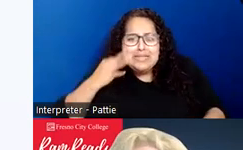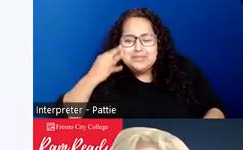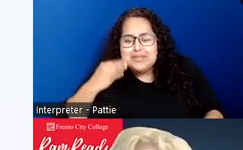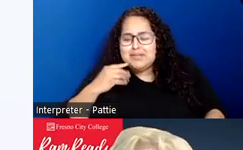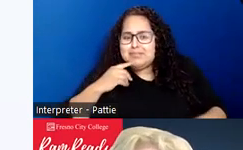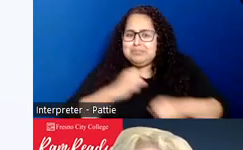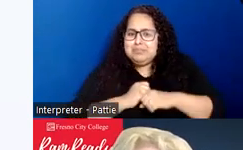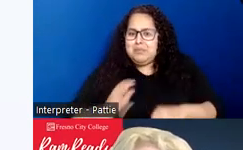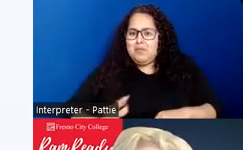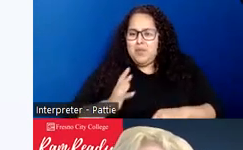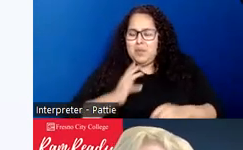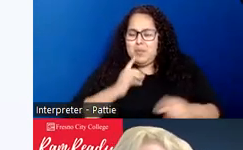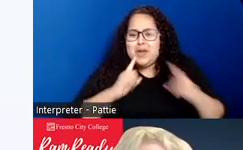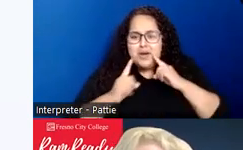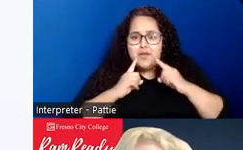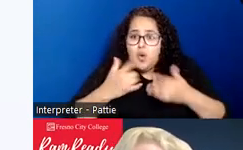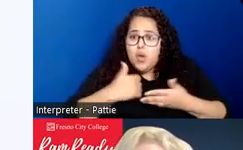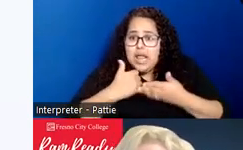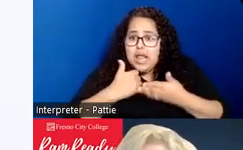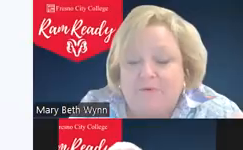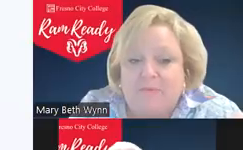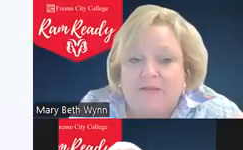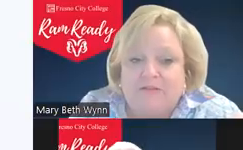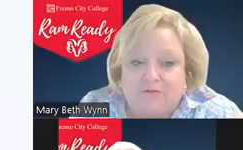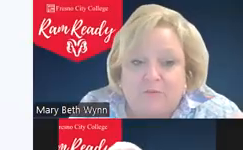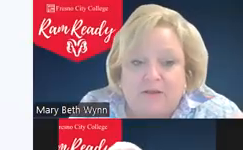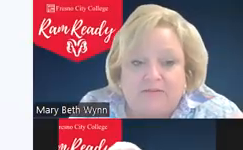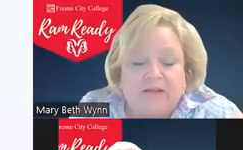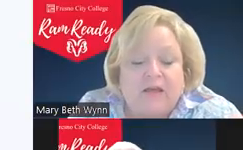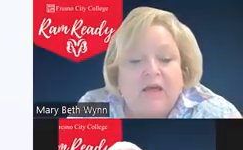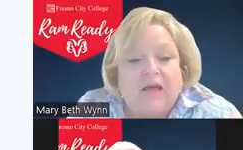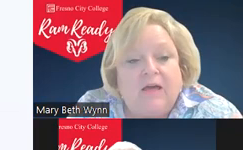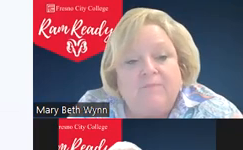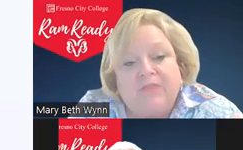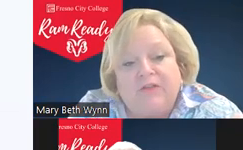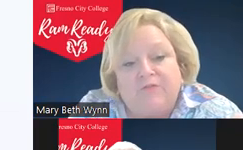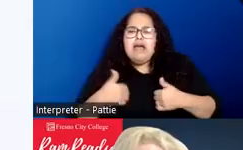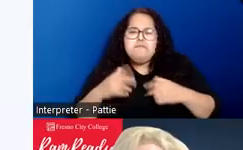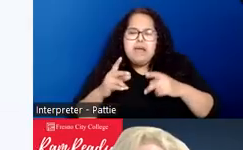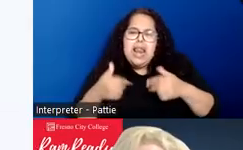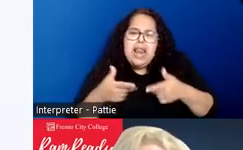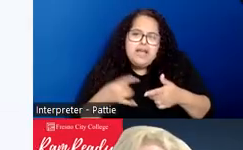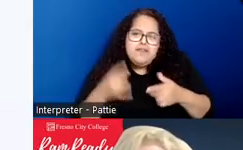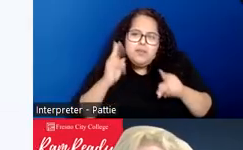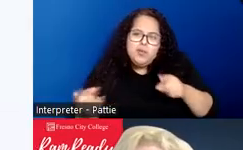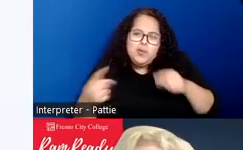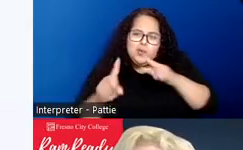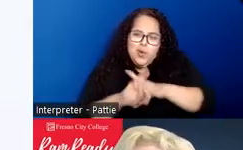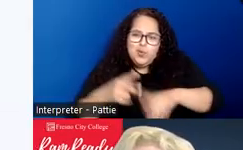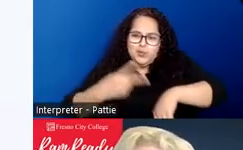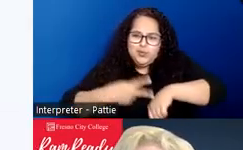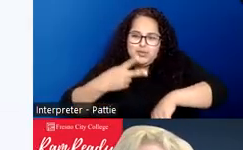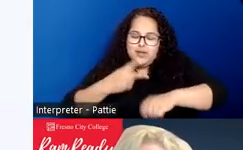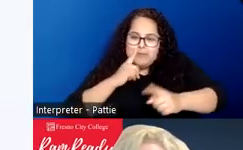do help you with that. We have you come in at least, I have people come in at least twice. The first appointment, we go over the